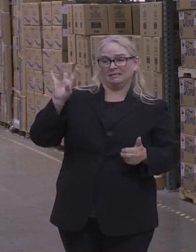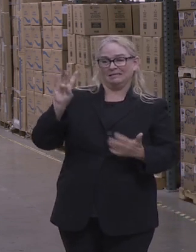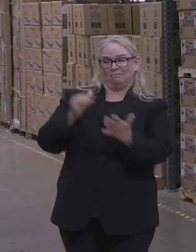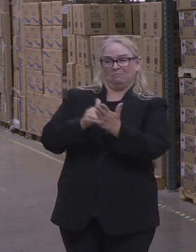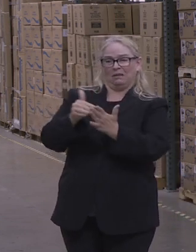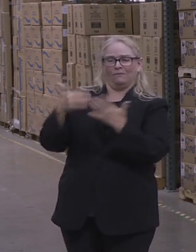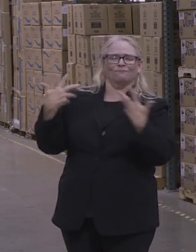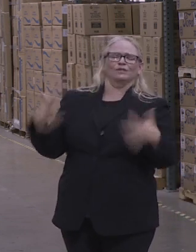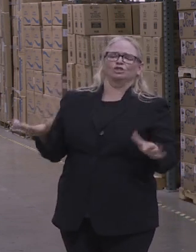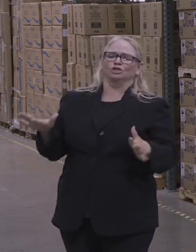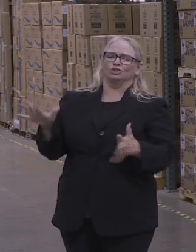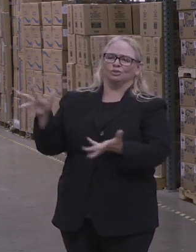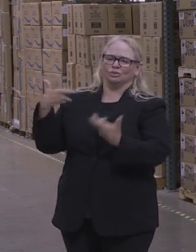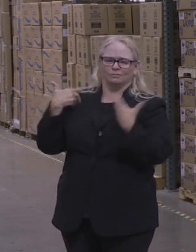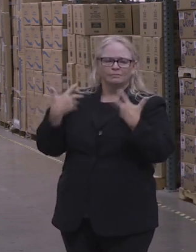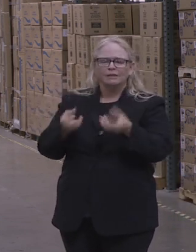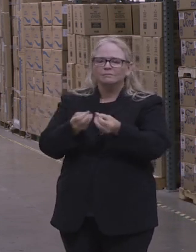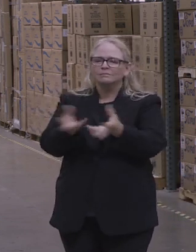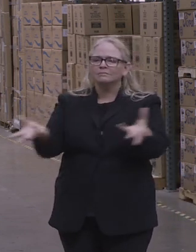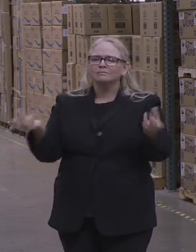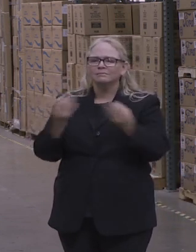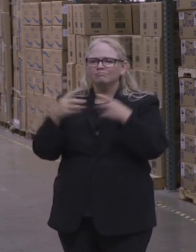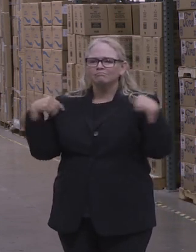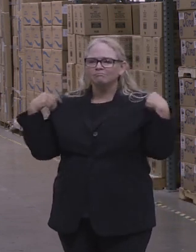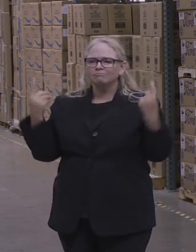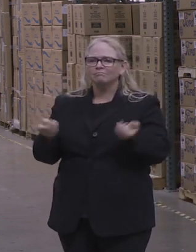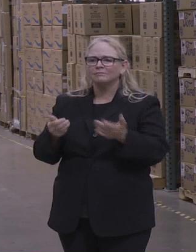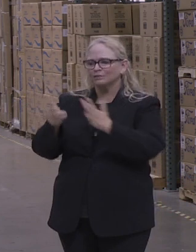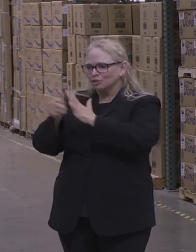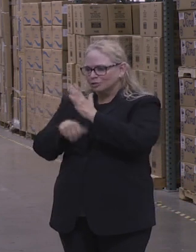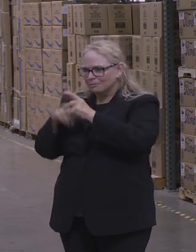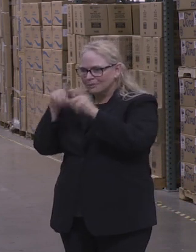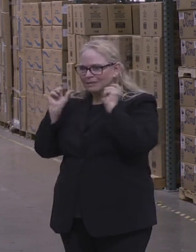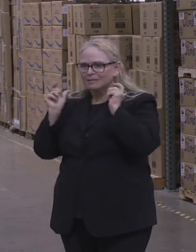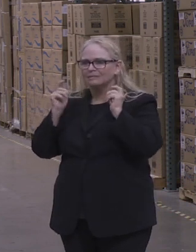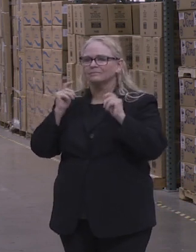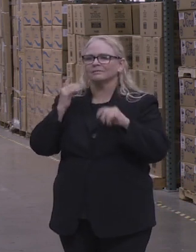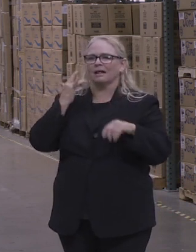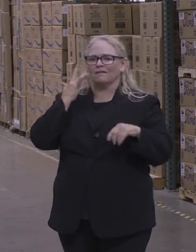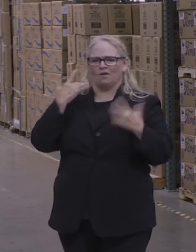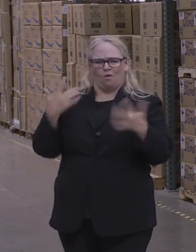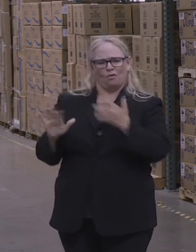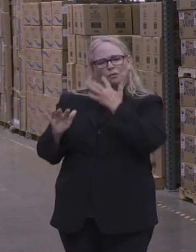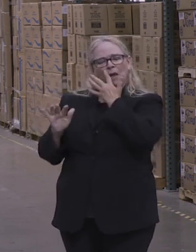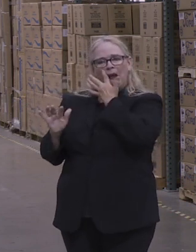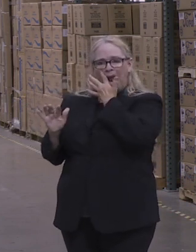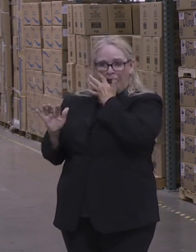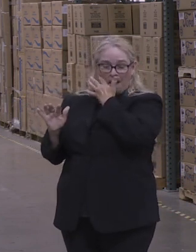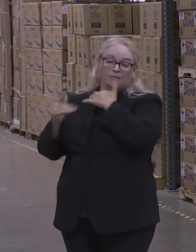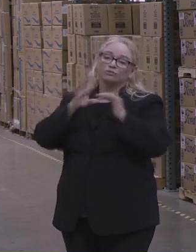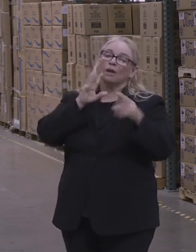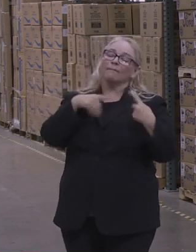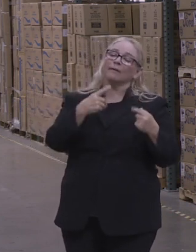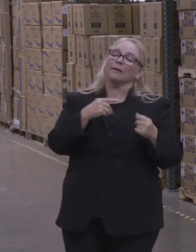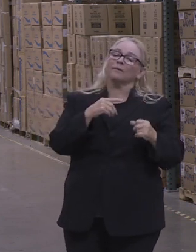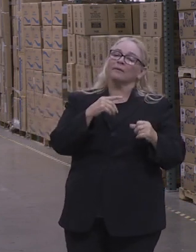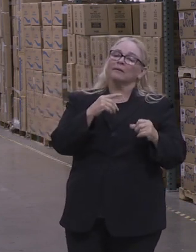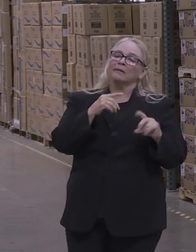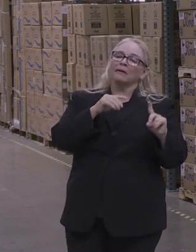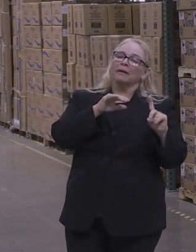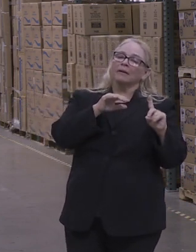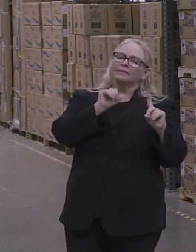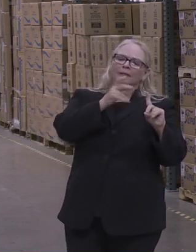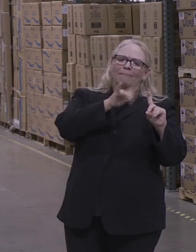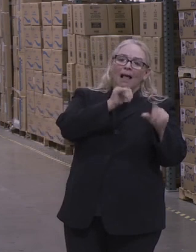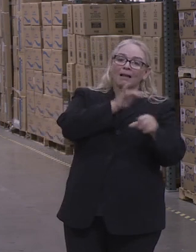have distributed, specifically procedure masks in the state. And so the issue of supply mismatch is not about